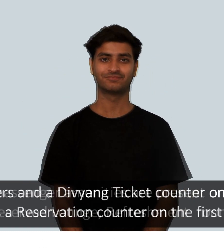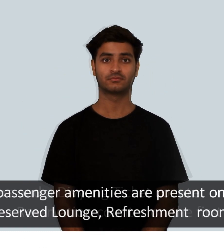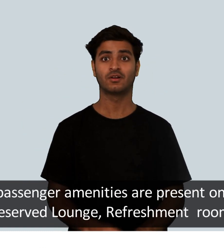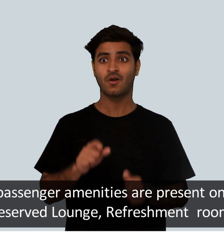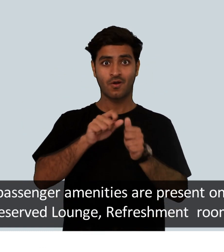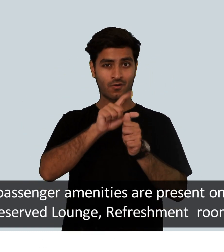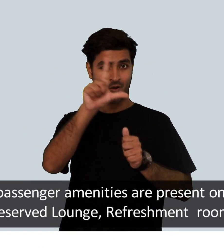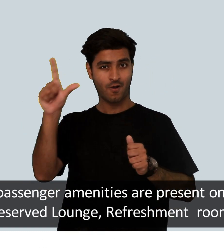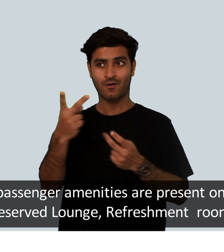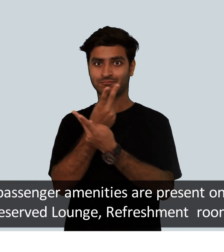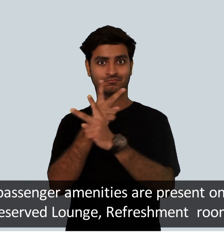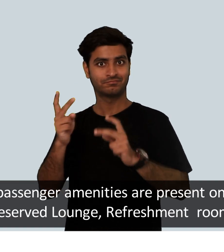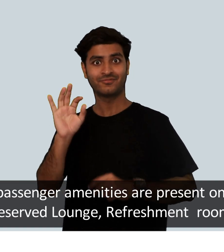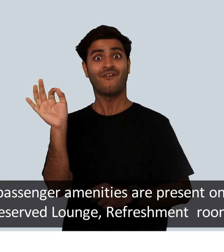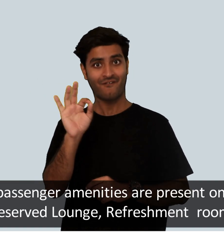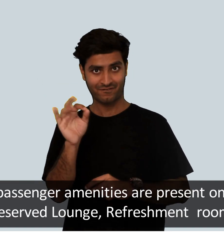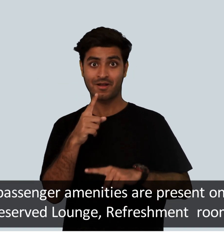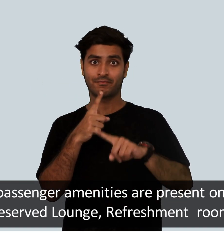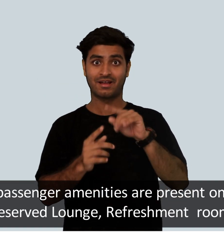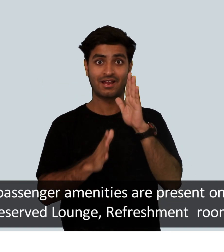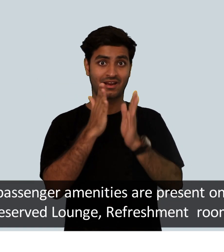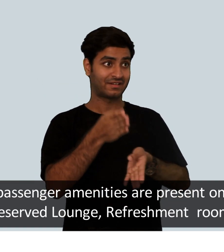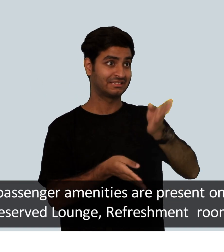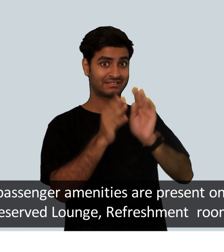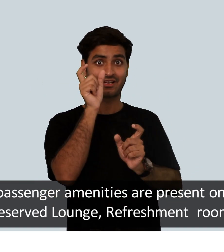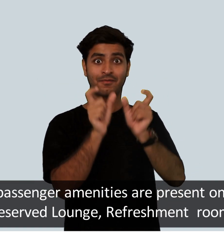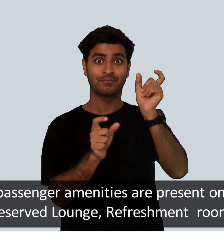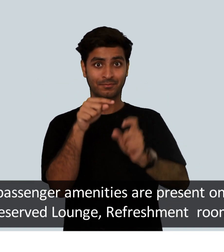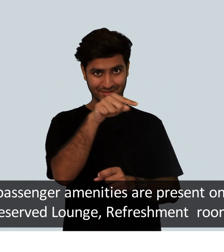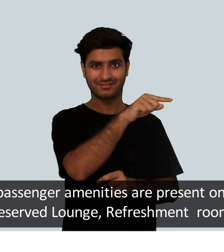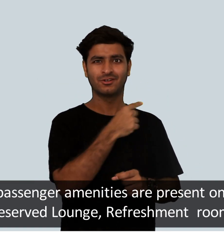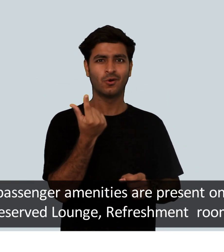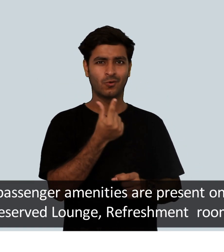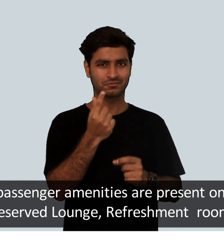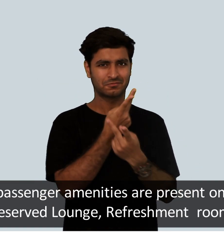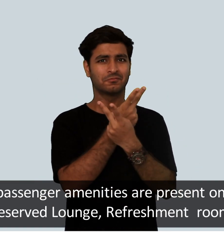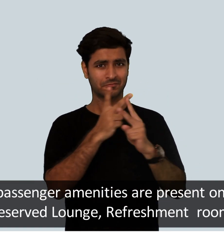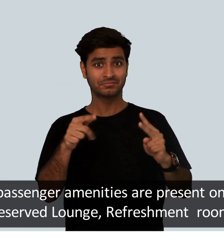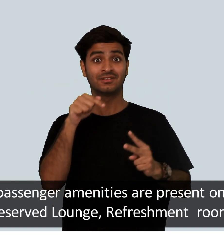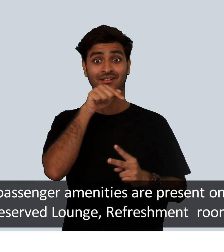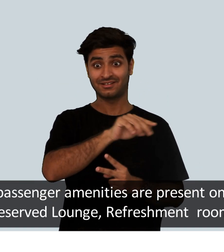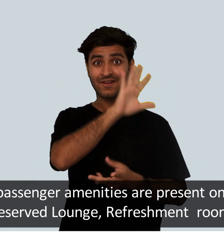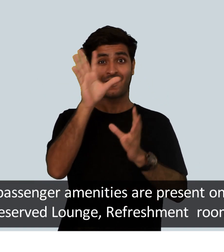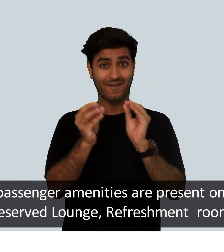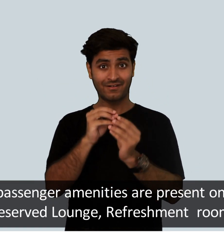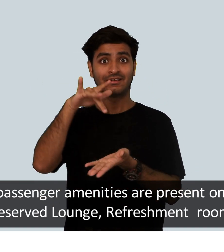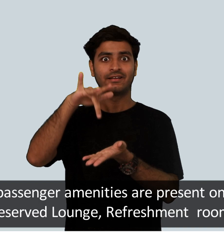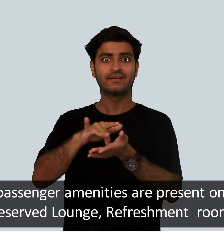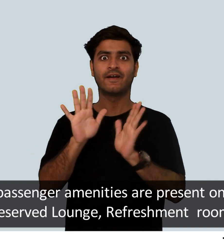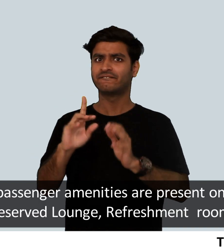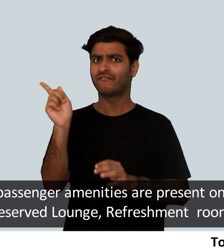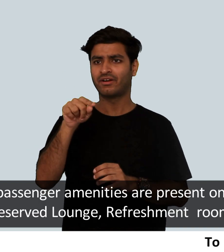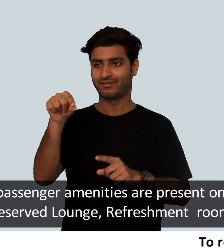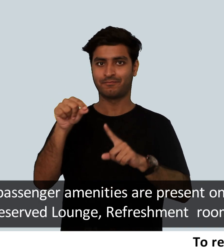All the offices and passenger amenities are present on platform 1 such as a reserved lounge,